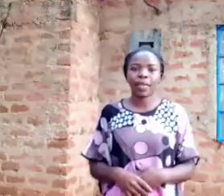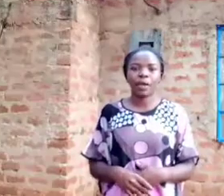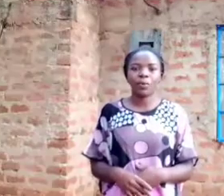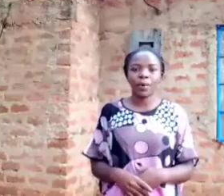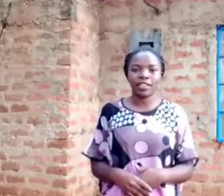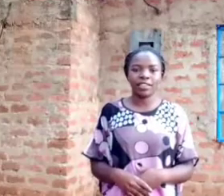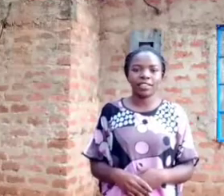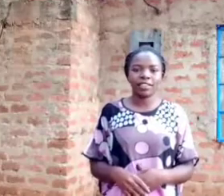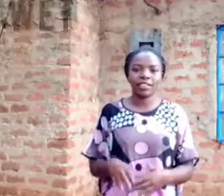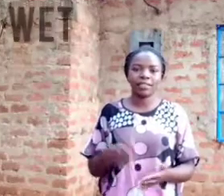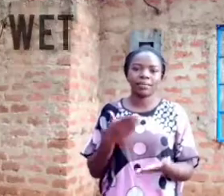Wet.